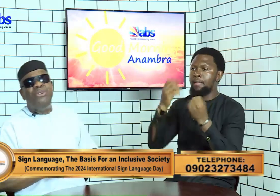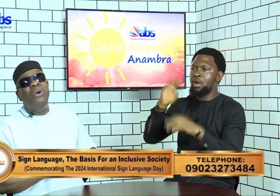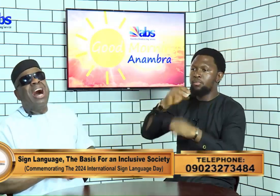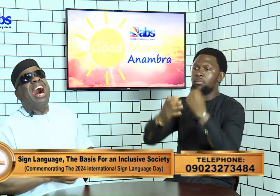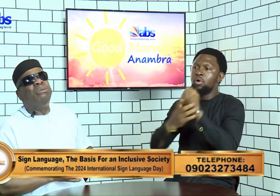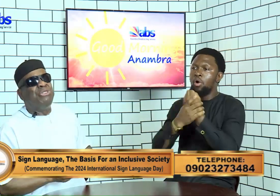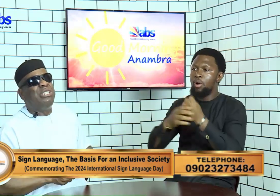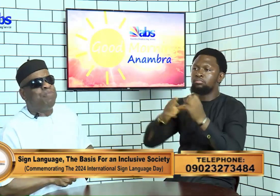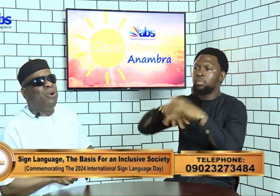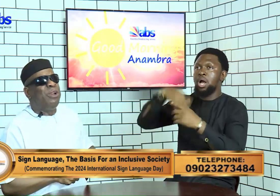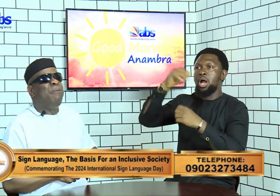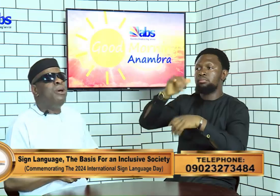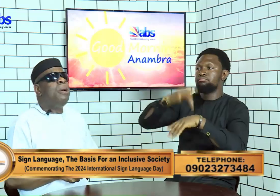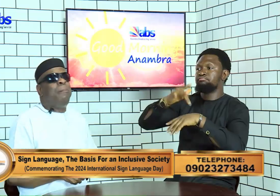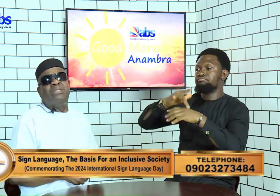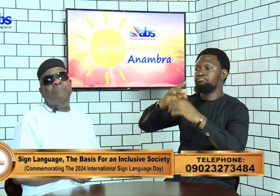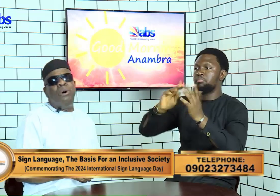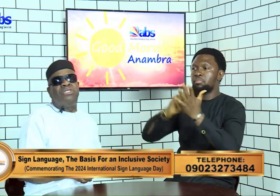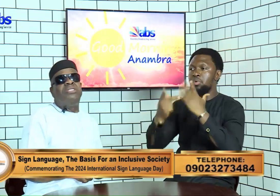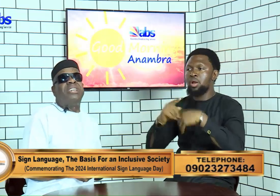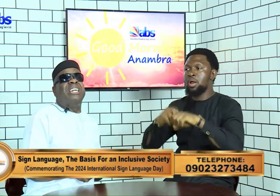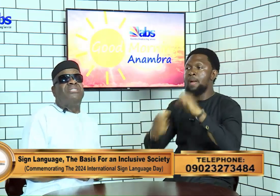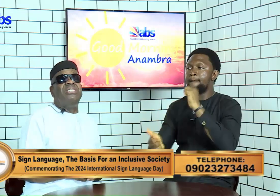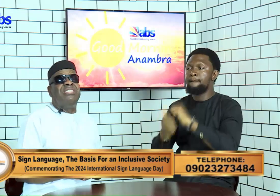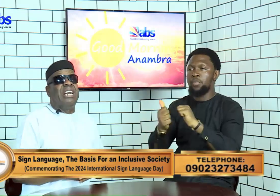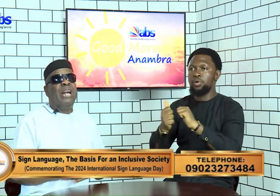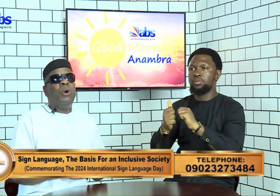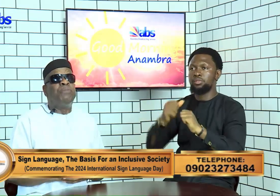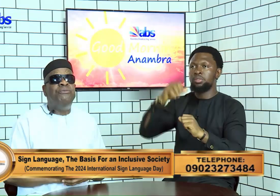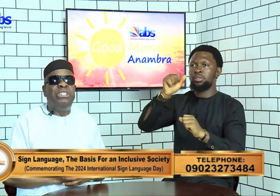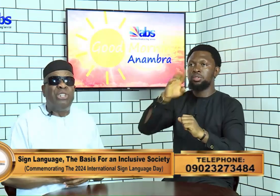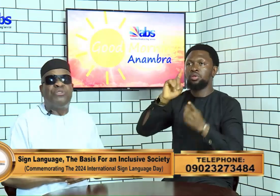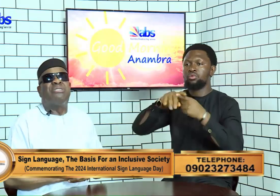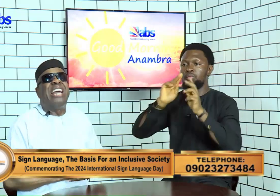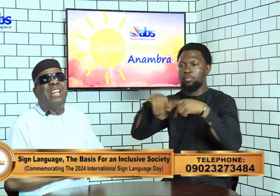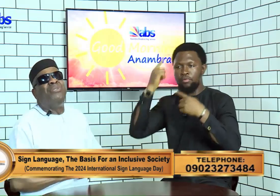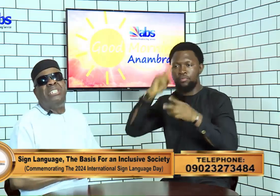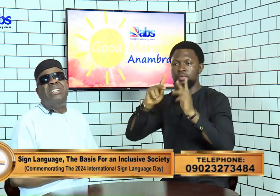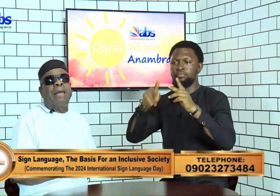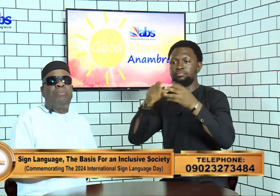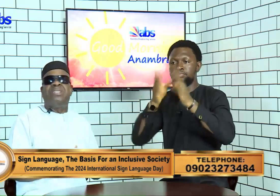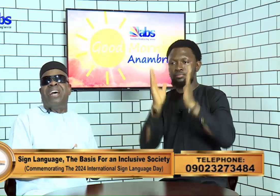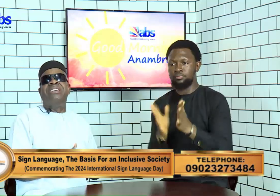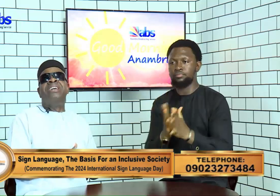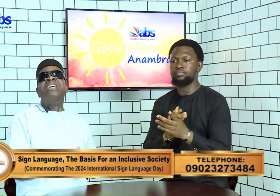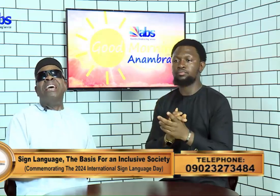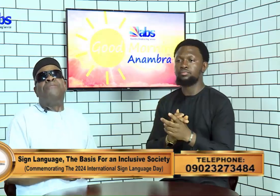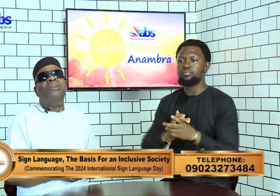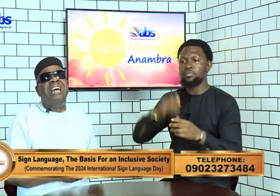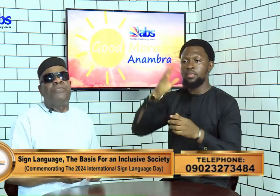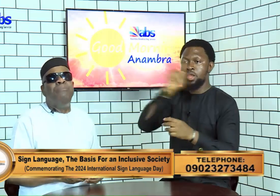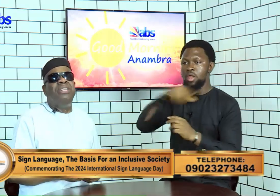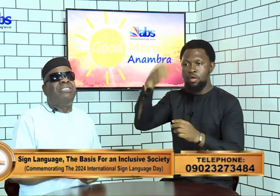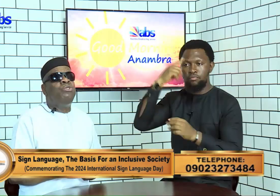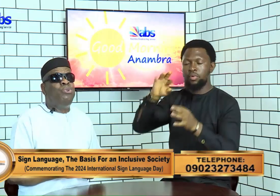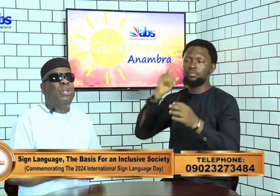them do outreach programs. But in most cases, there are no provision for sign language interpreters. Therefore,